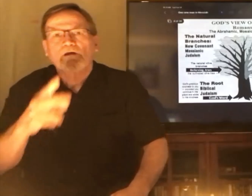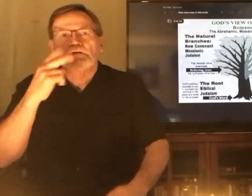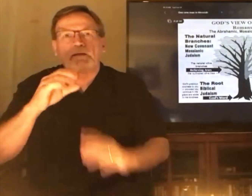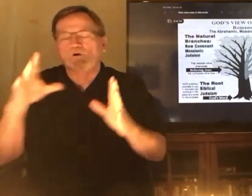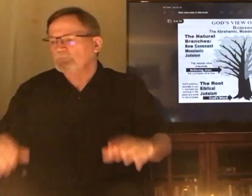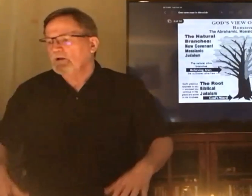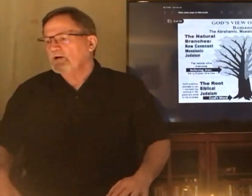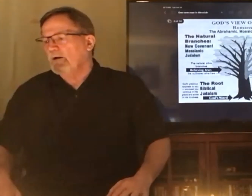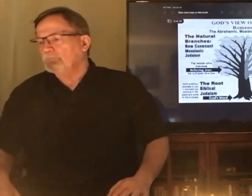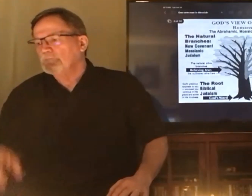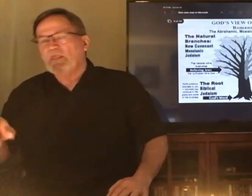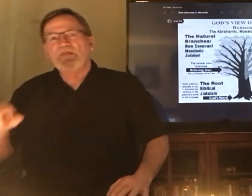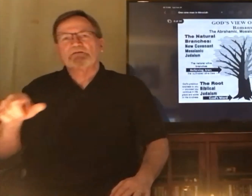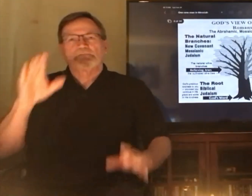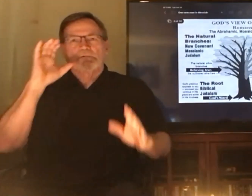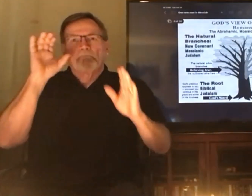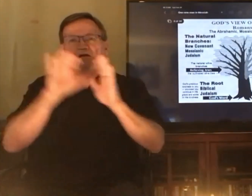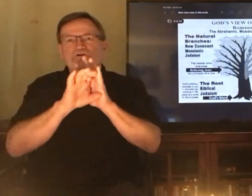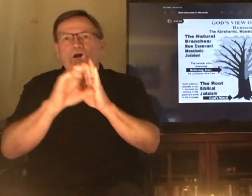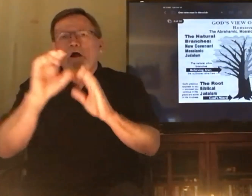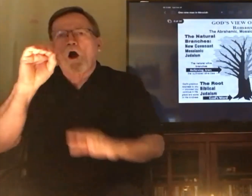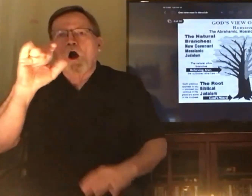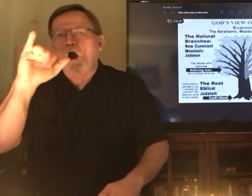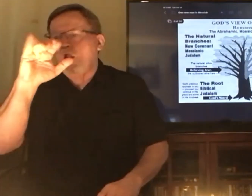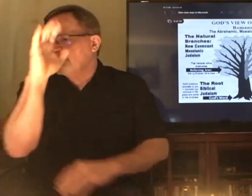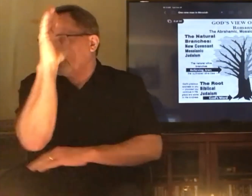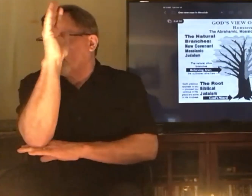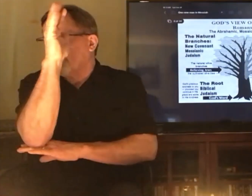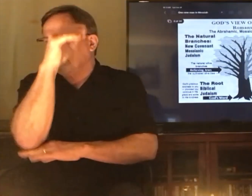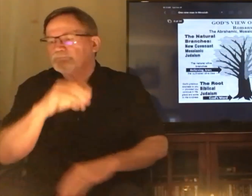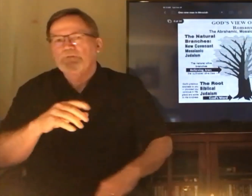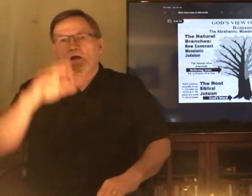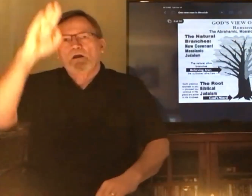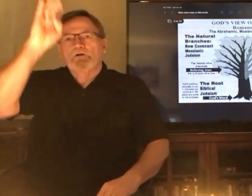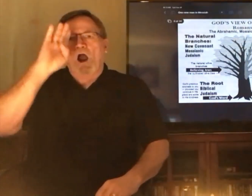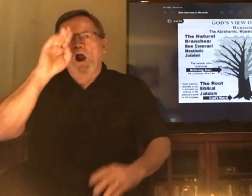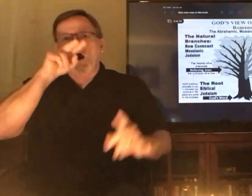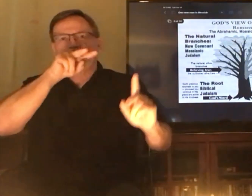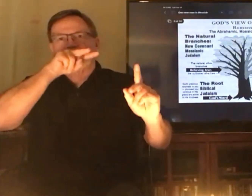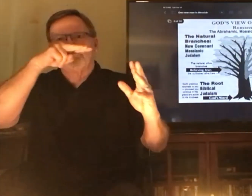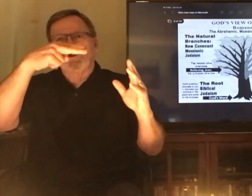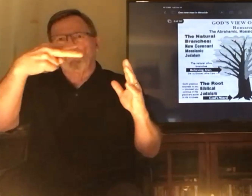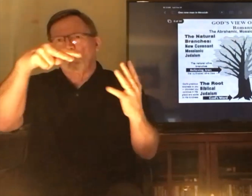off, and you throw a wild olive shoot branch